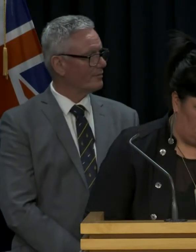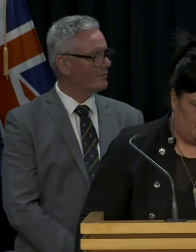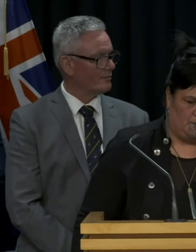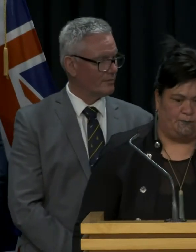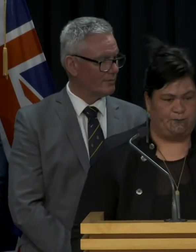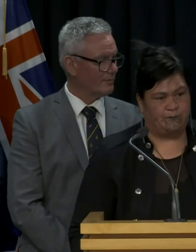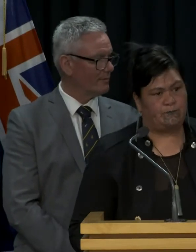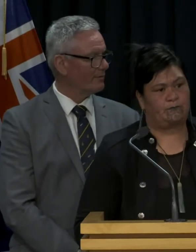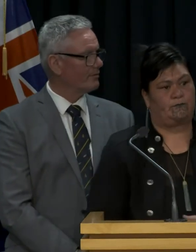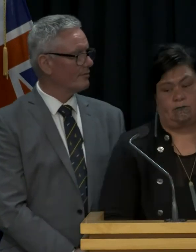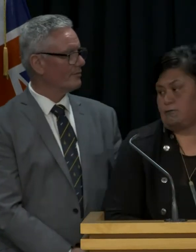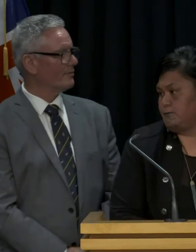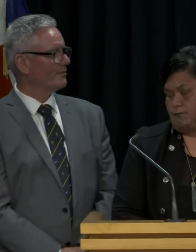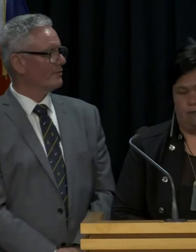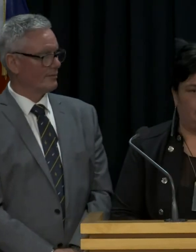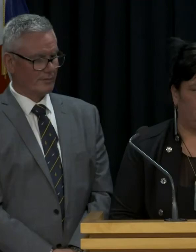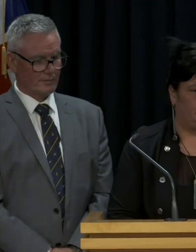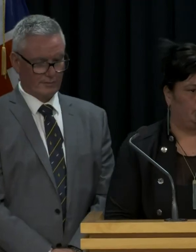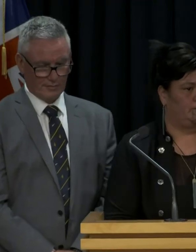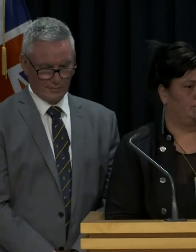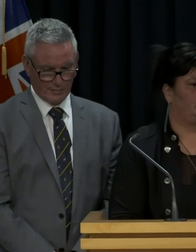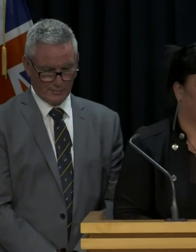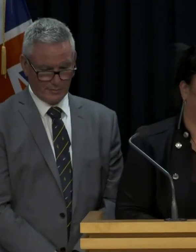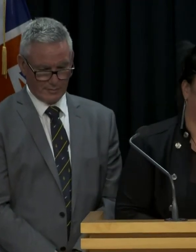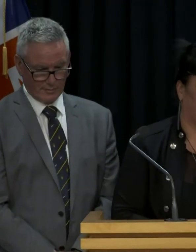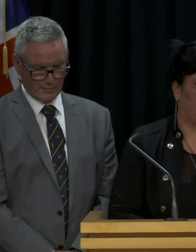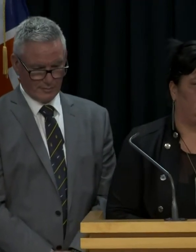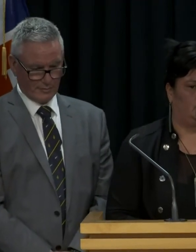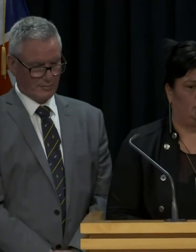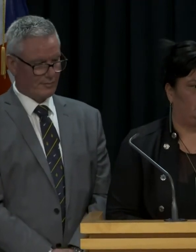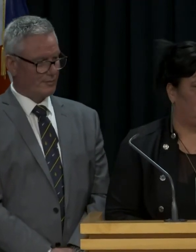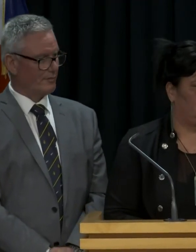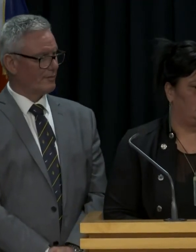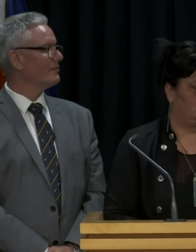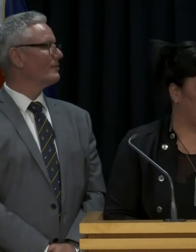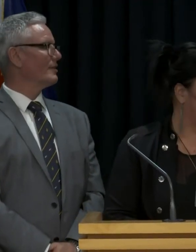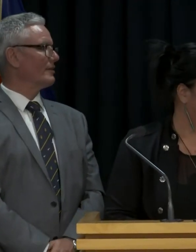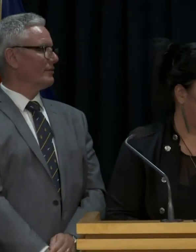te whakakiki I waiwai ki te minita take Māori.